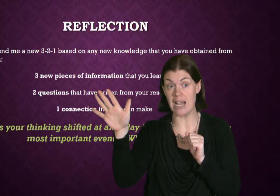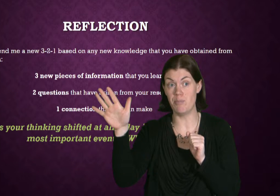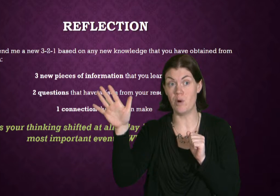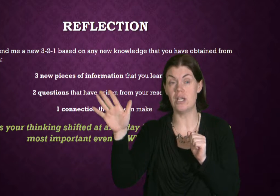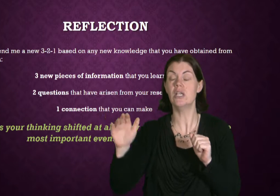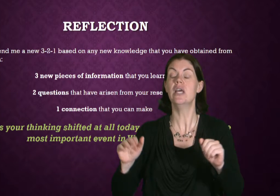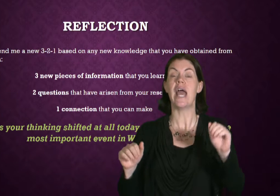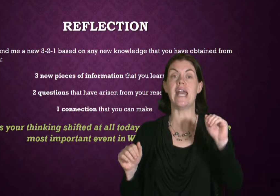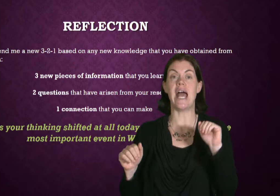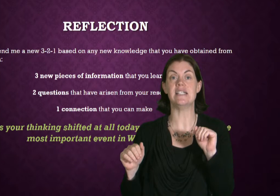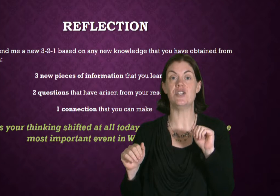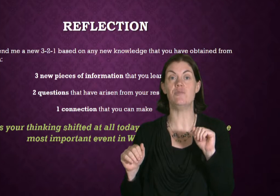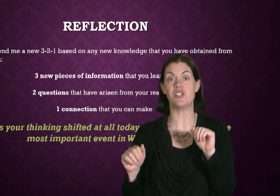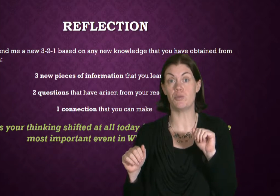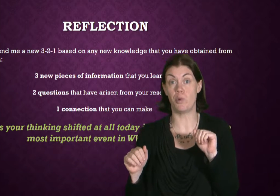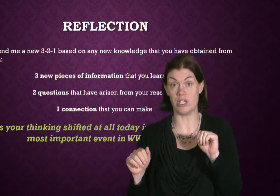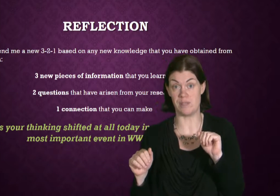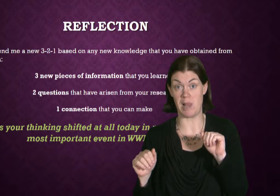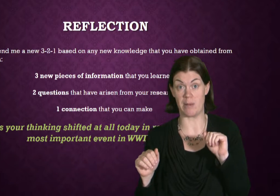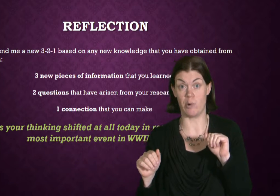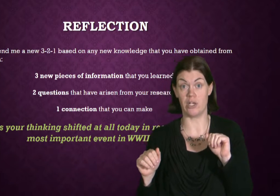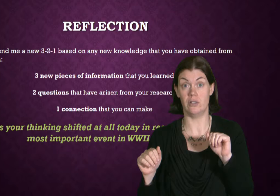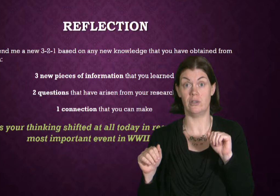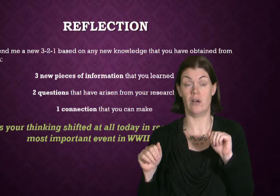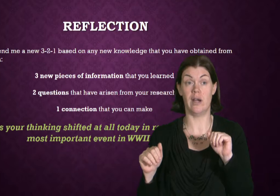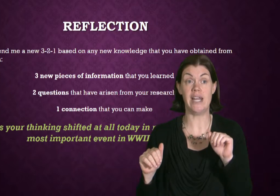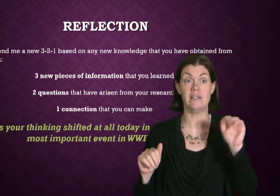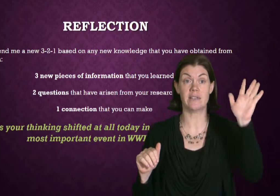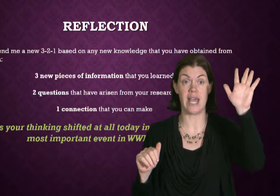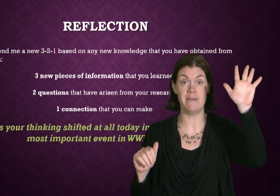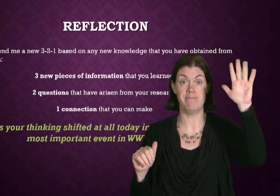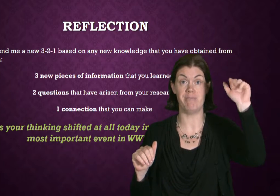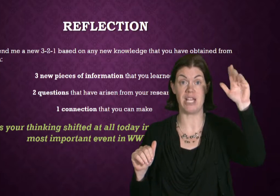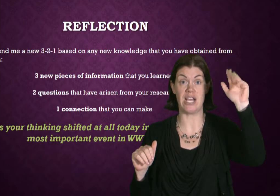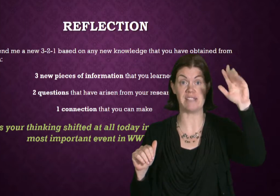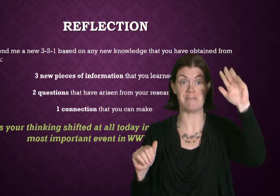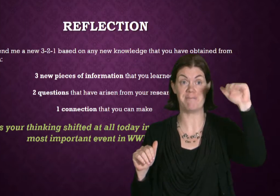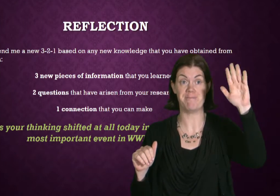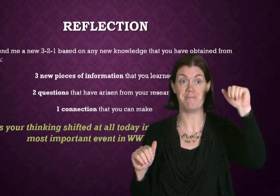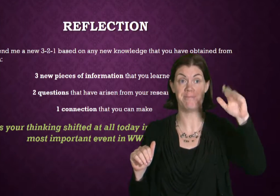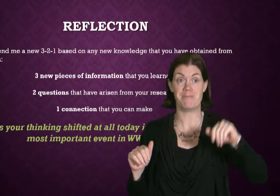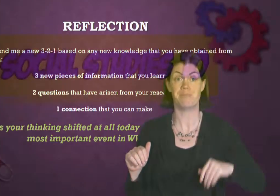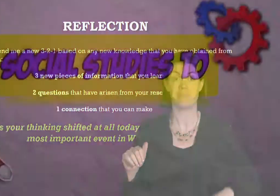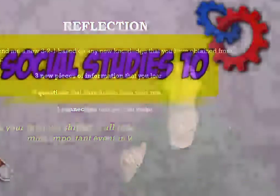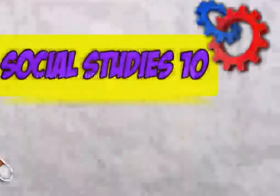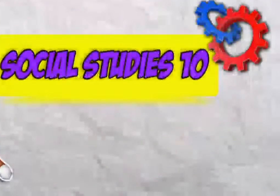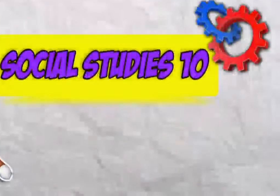of Blackboard and head to Mr. Borden's Blackboard. All right. Okay. Bye, you guys.